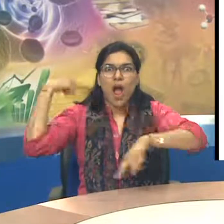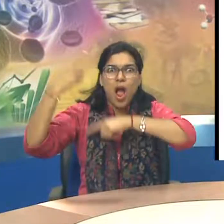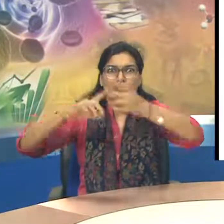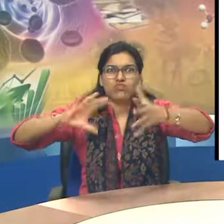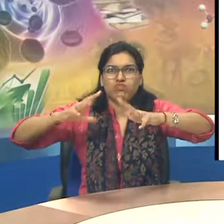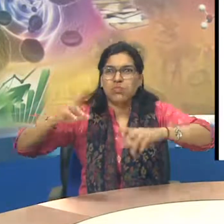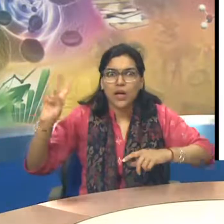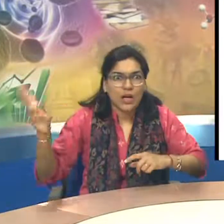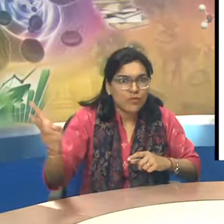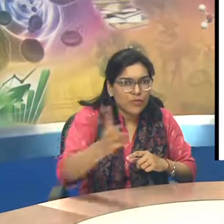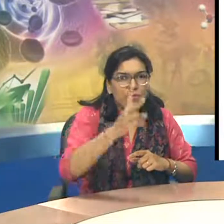etc.